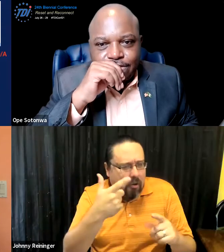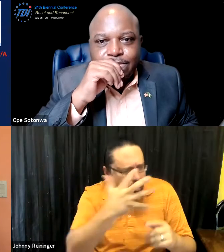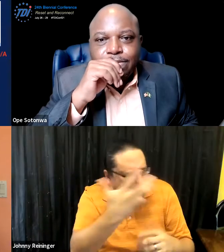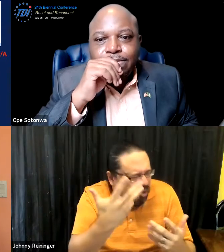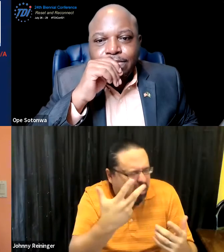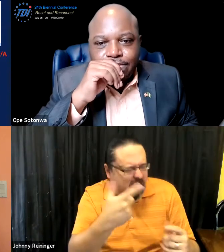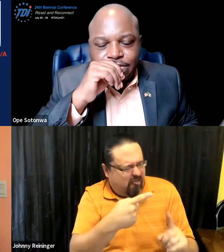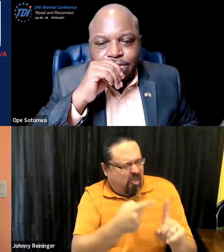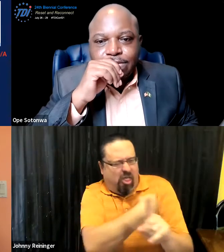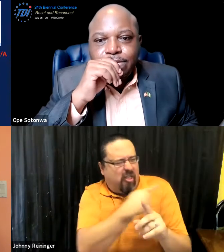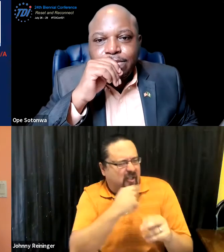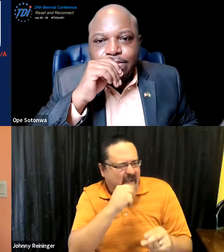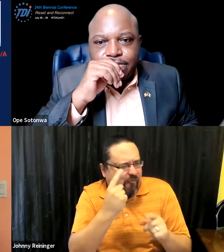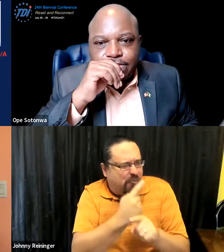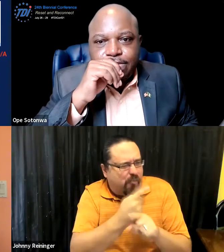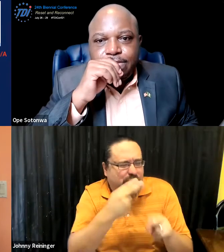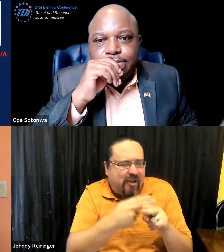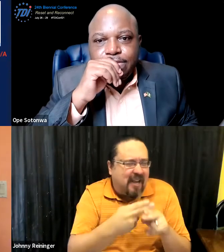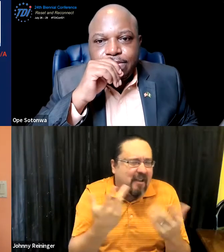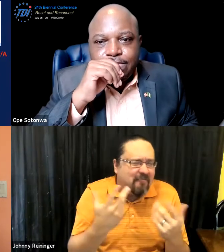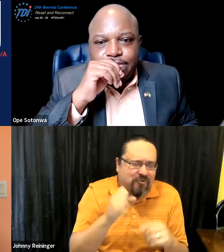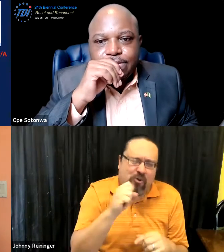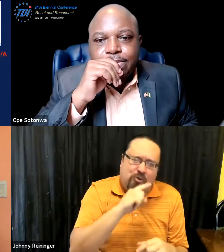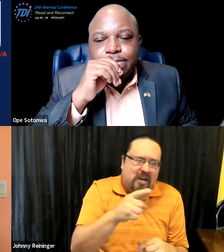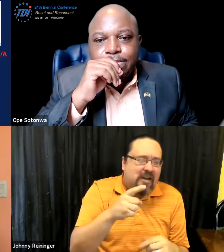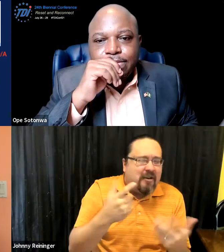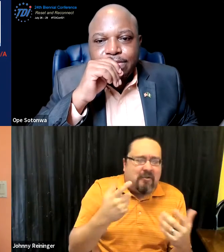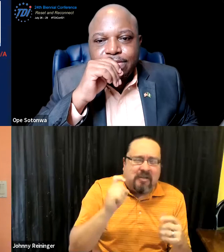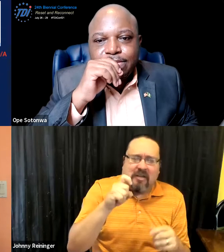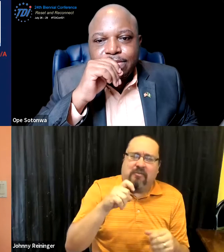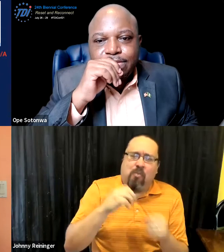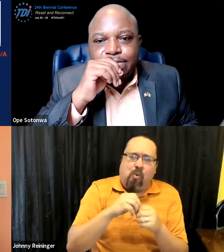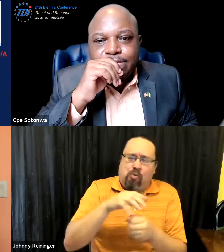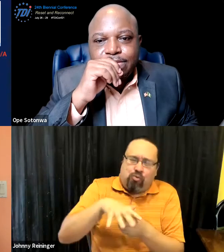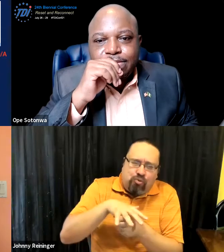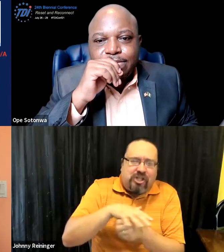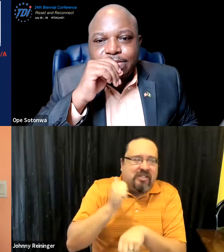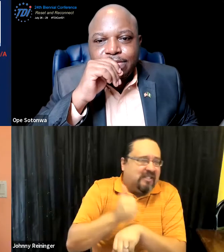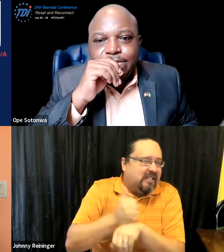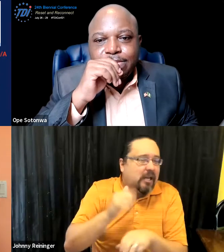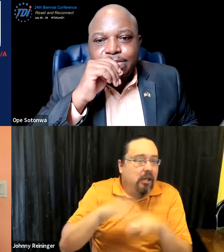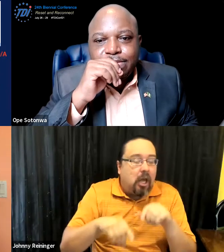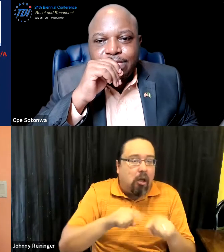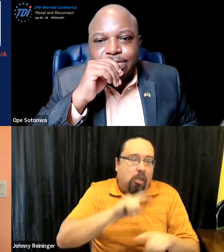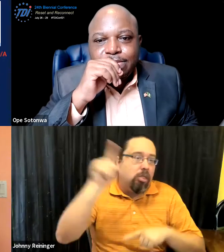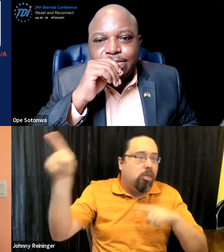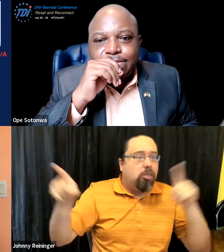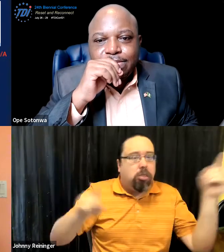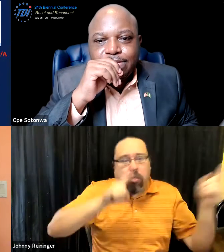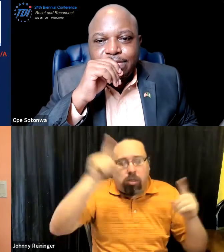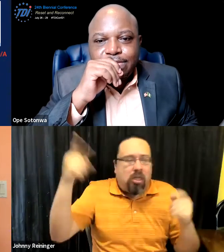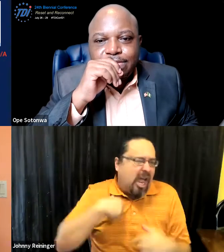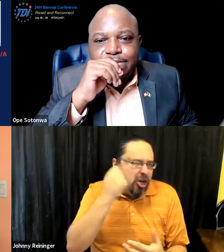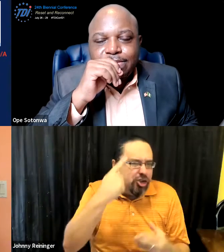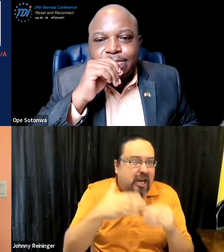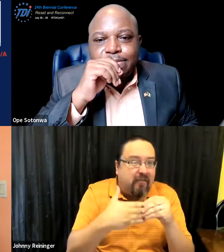a communication barrier and misunderstandings because the person's going, oh, this is not correct and it's not the right name. And